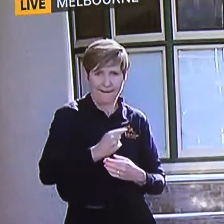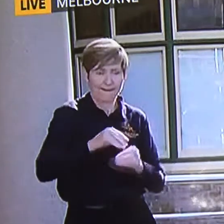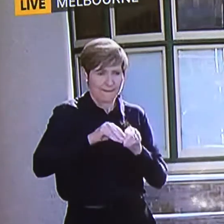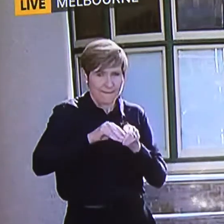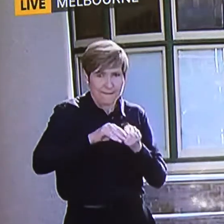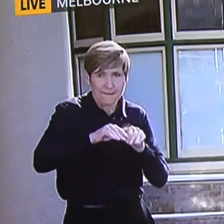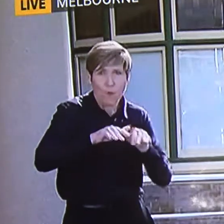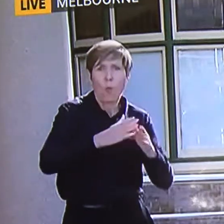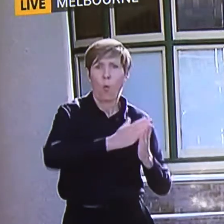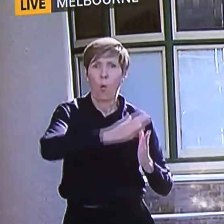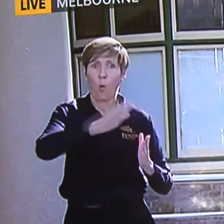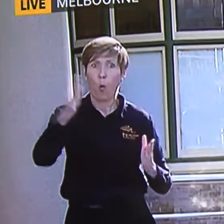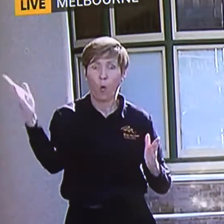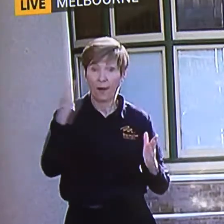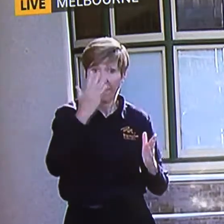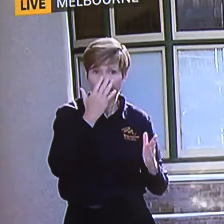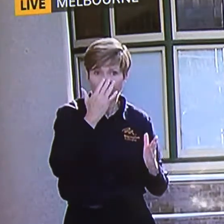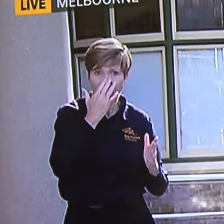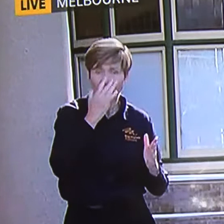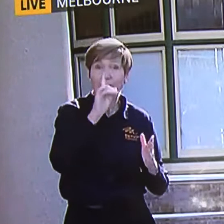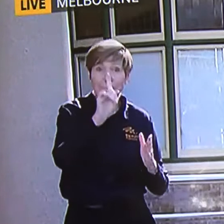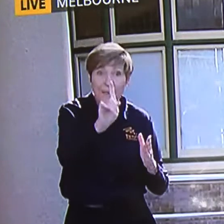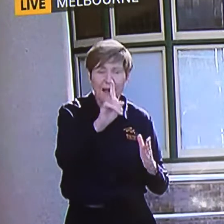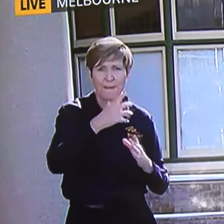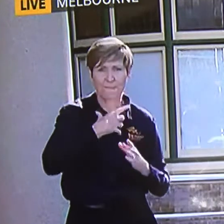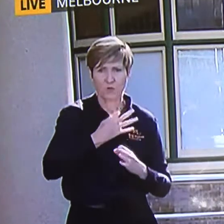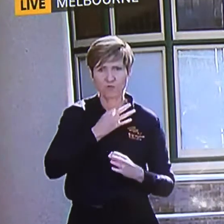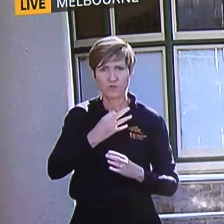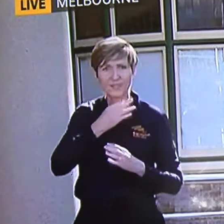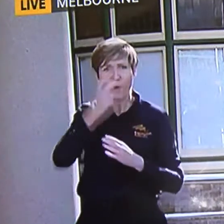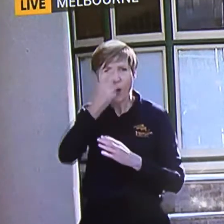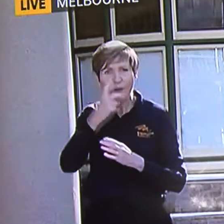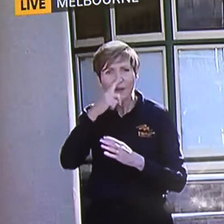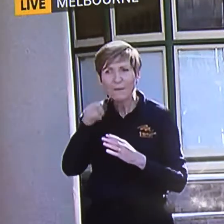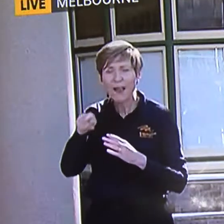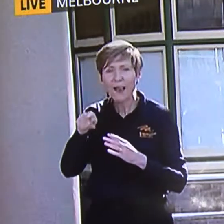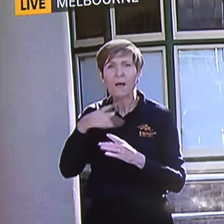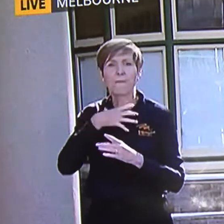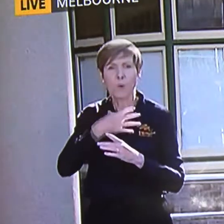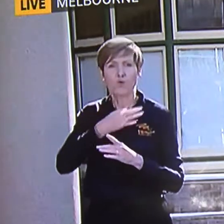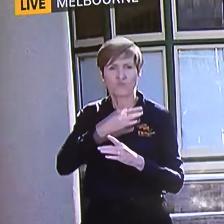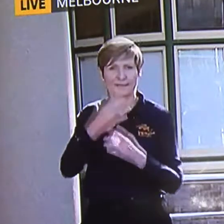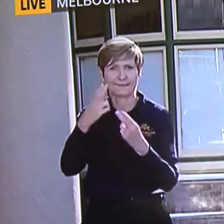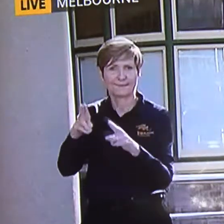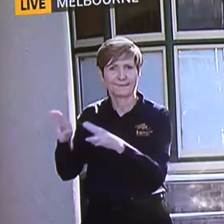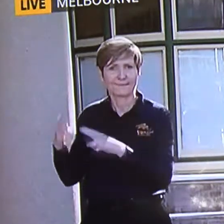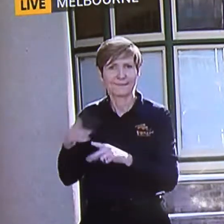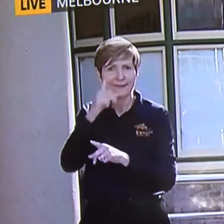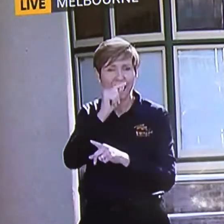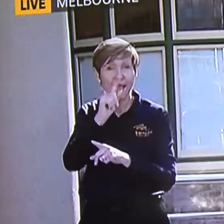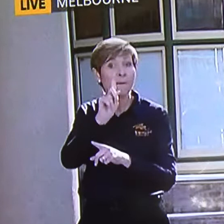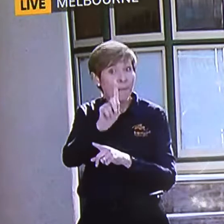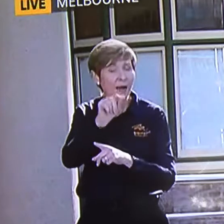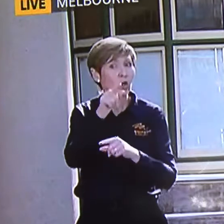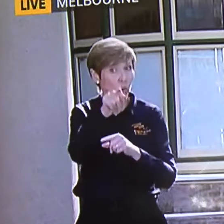a catastrophic impact on those who are older. But as we've seen from around the world, anybody can be subject to a tragic